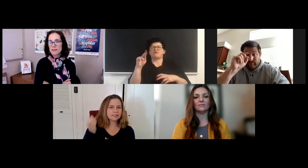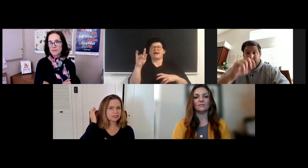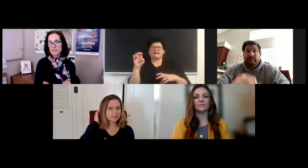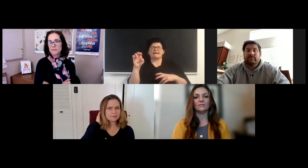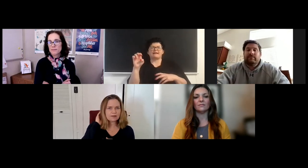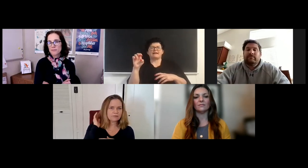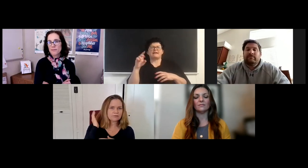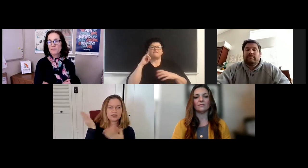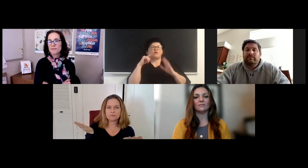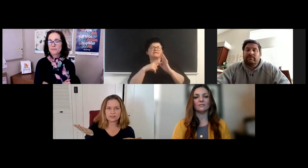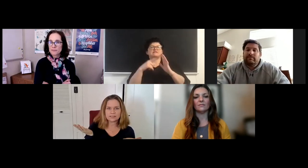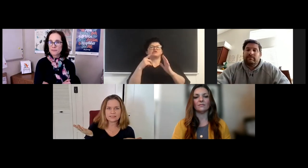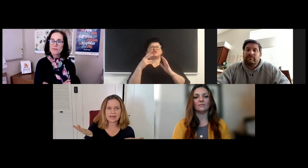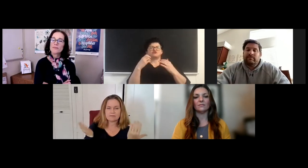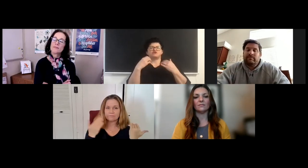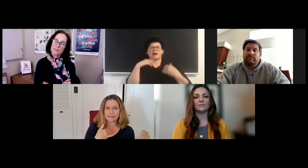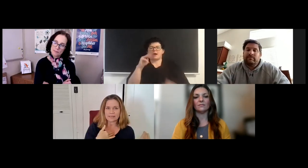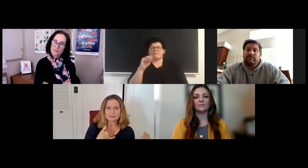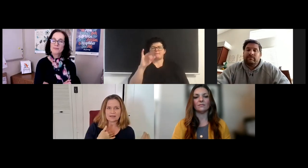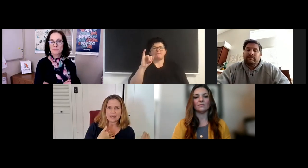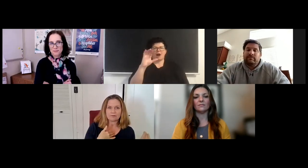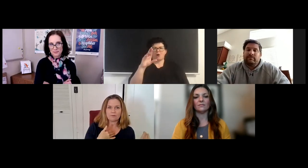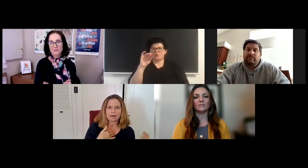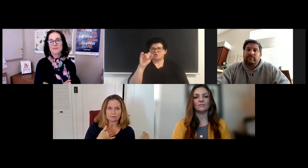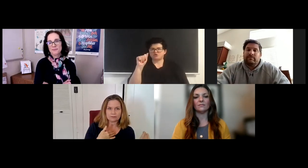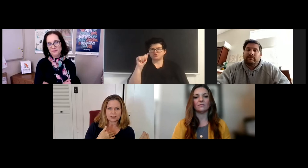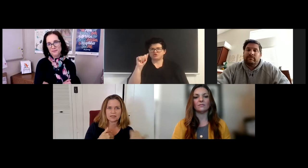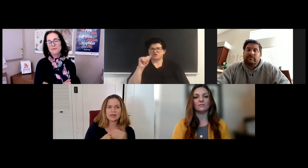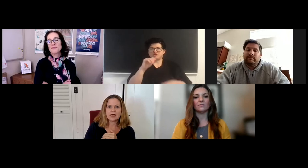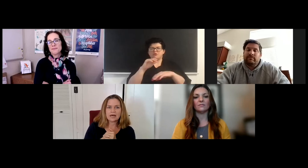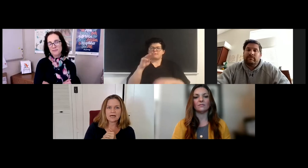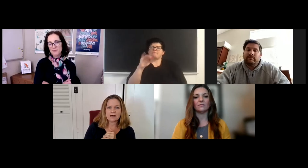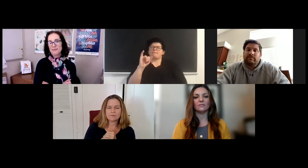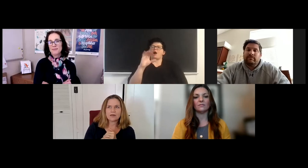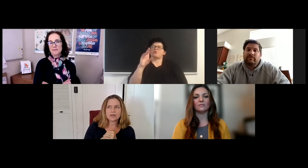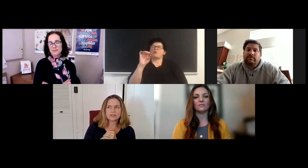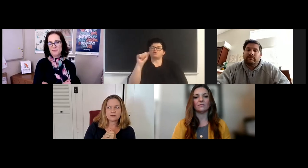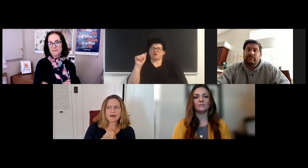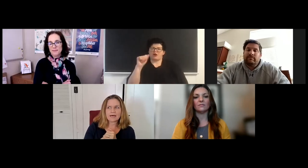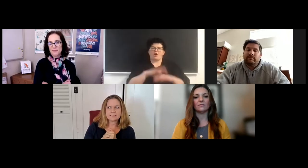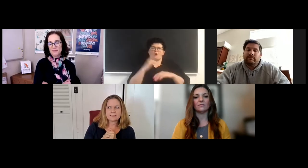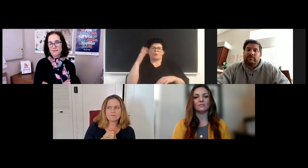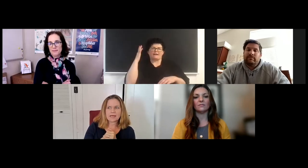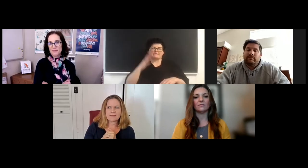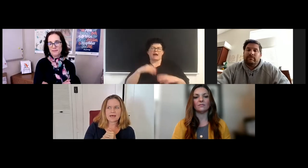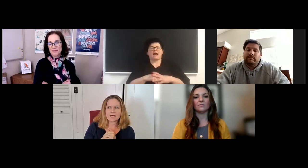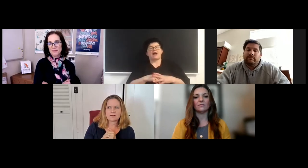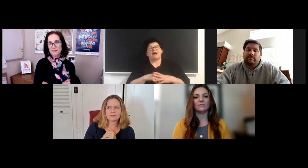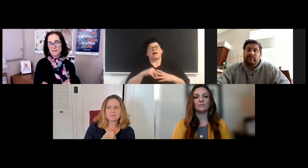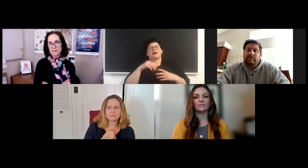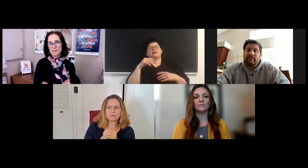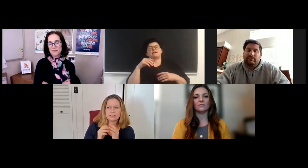for instance, she has microtia on one side and Frankie has bilateral microtia. So that's something